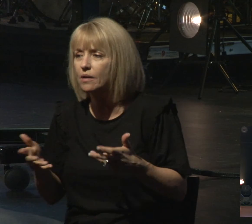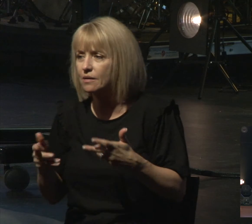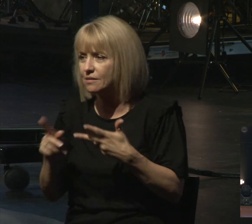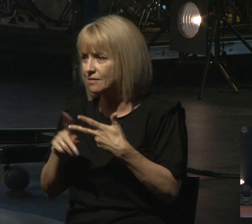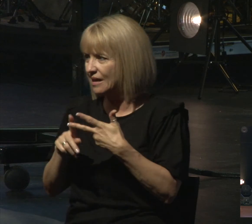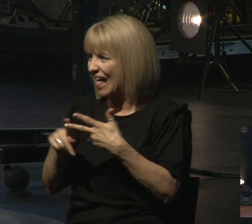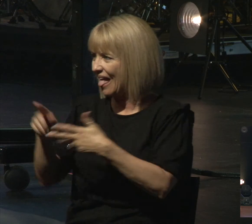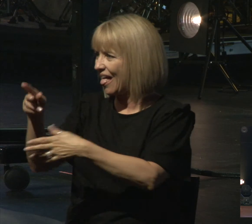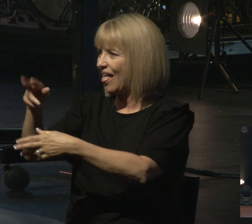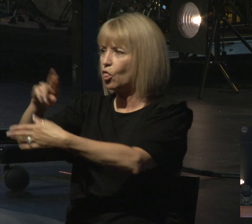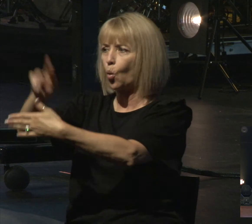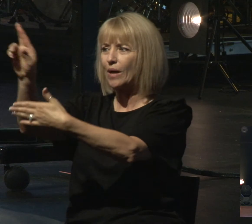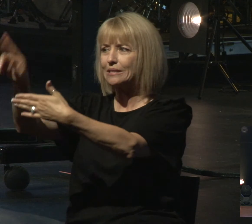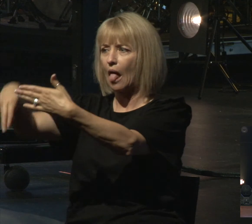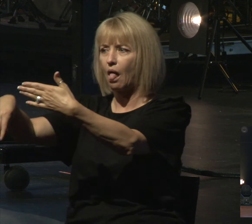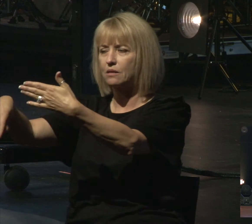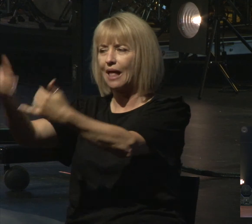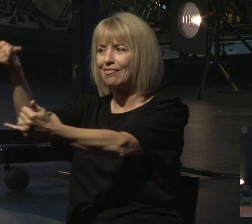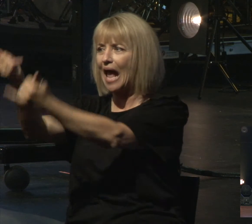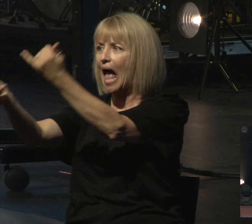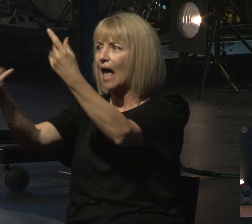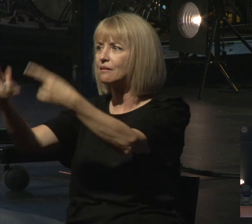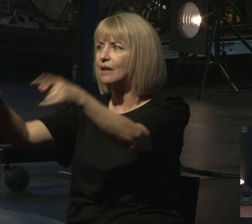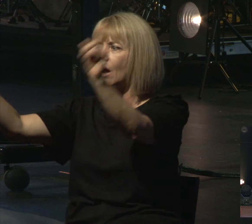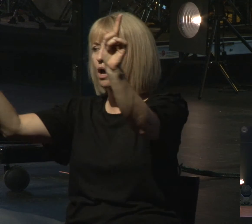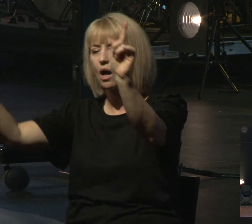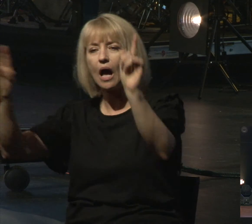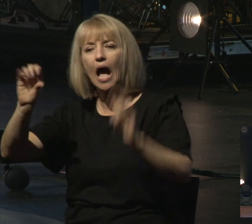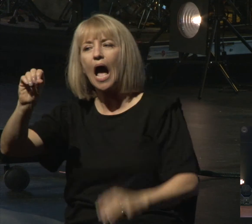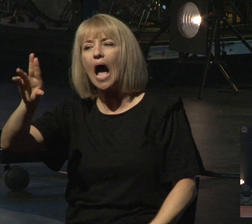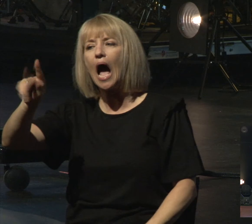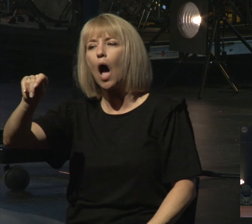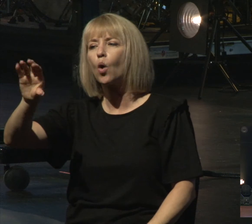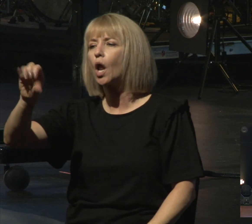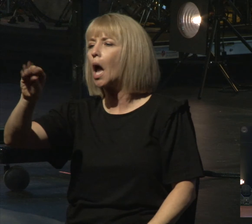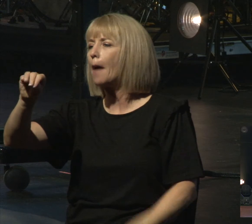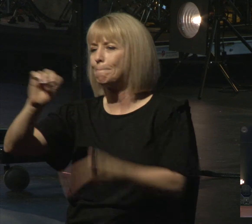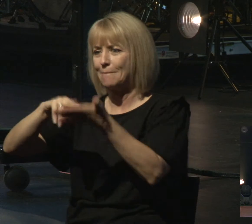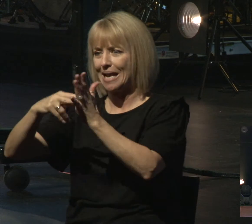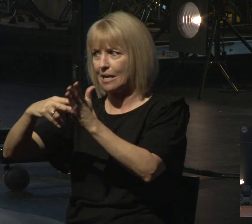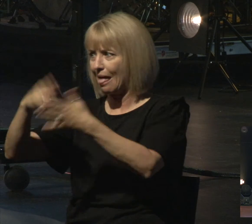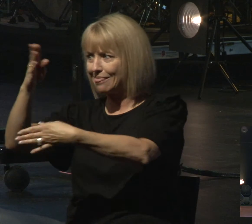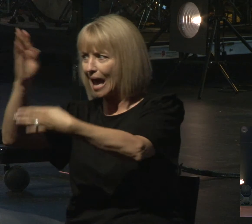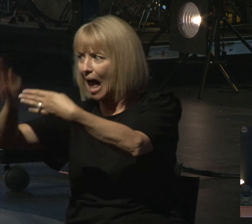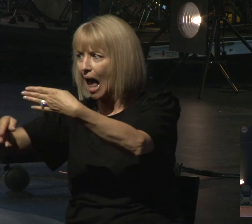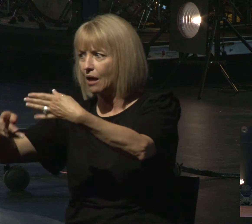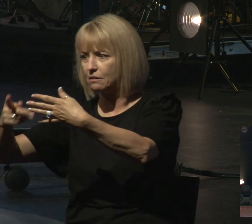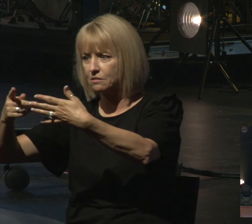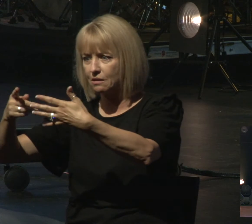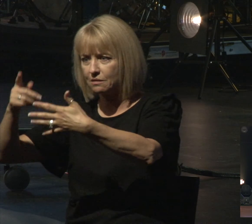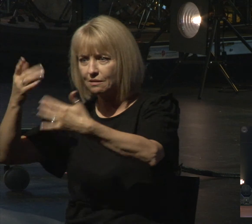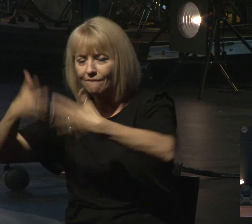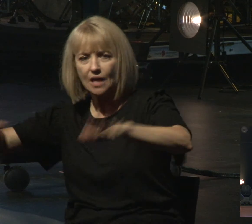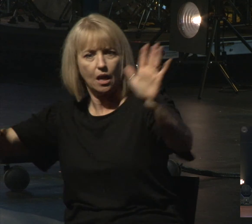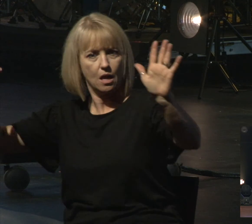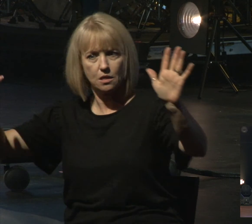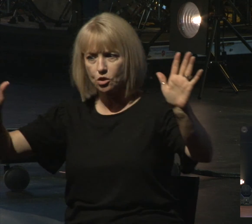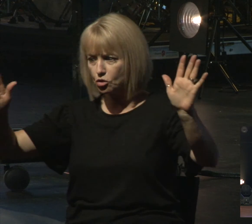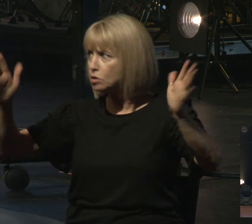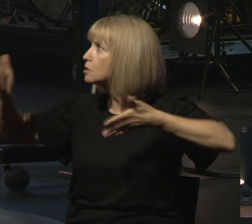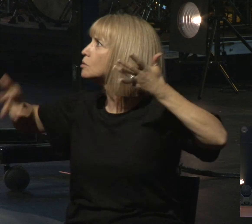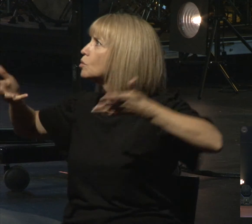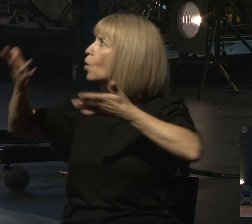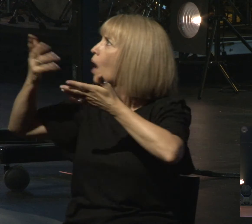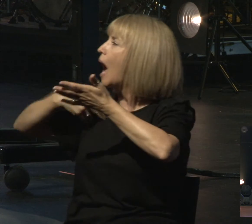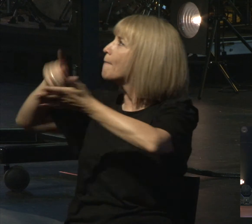outcome. We're committing to the outcome of where Jesus is going. We have this vision of where Jesus is going, and so what we